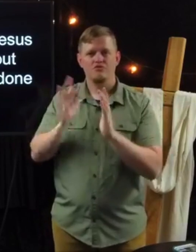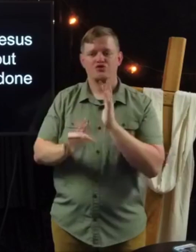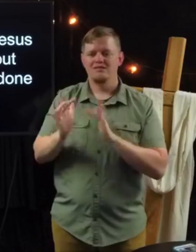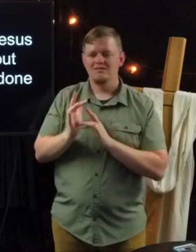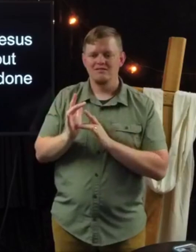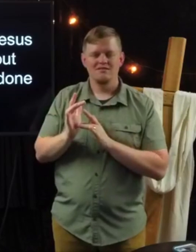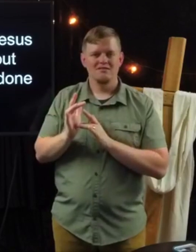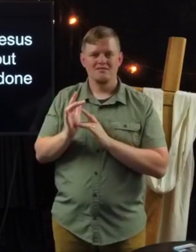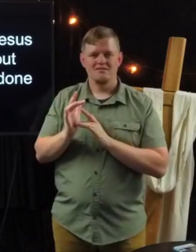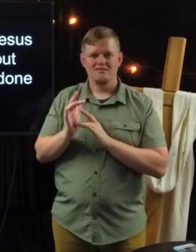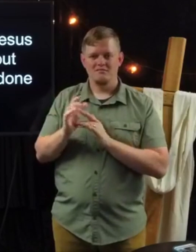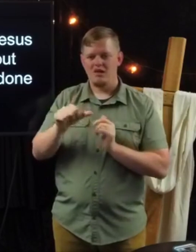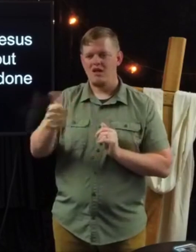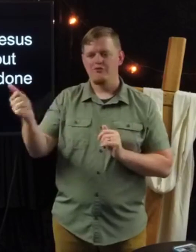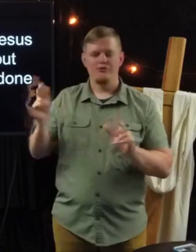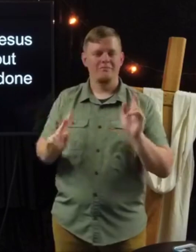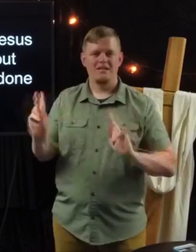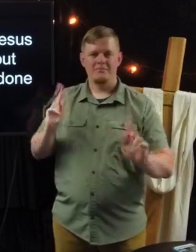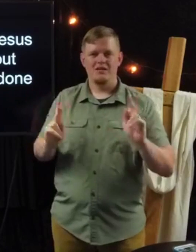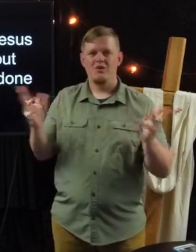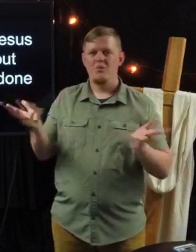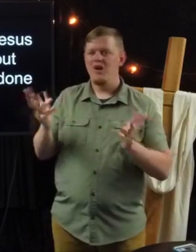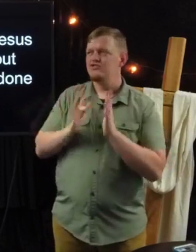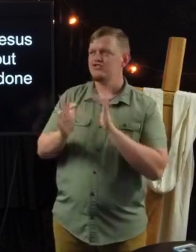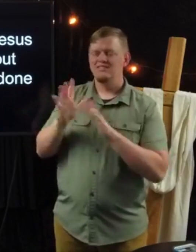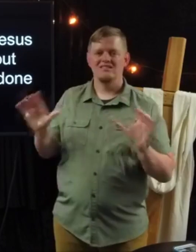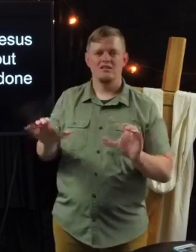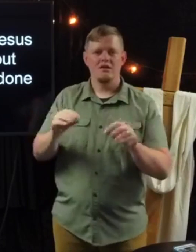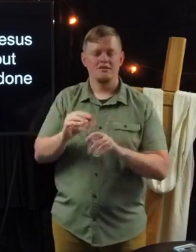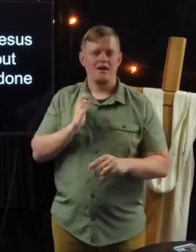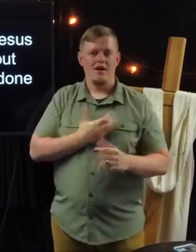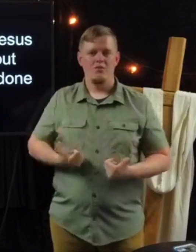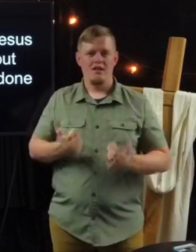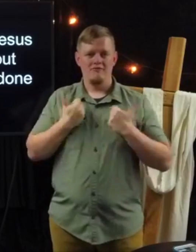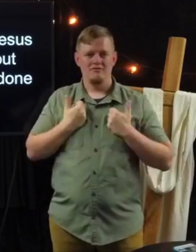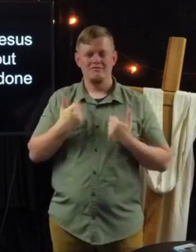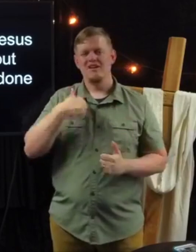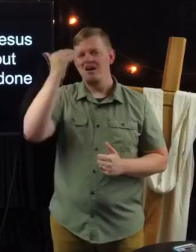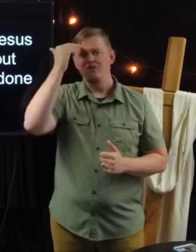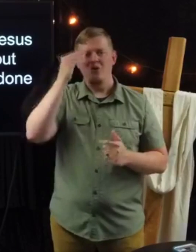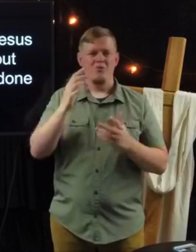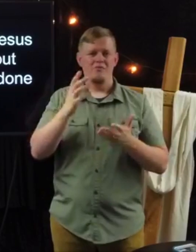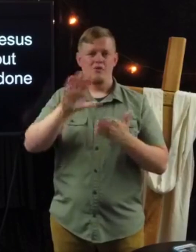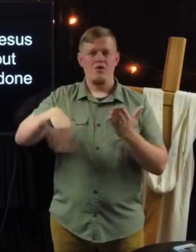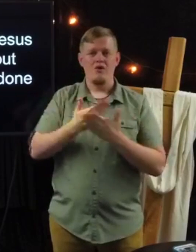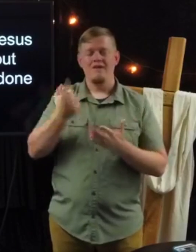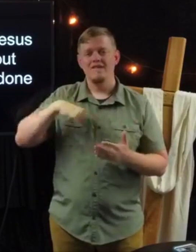proclaim Jesus to other people, to say what Jesus has done in our lives? I know that